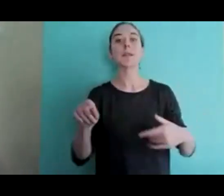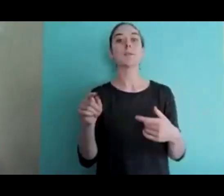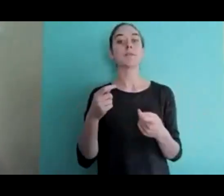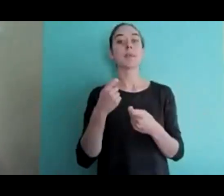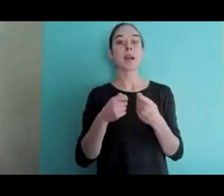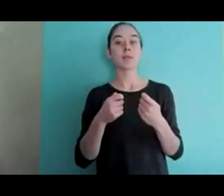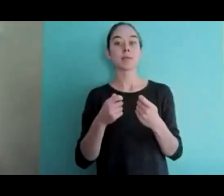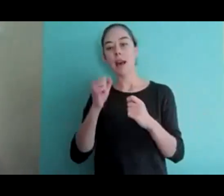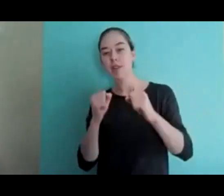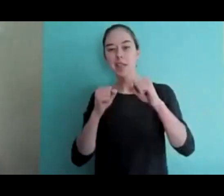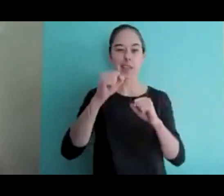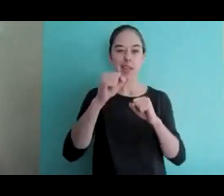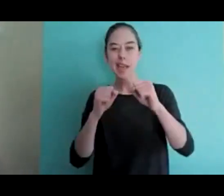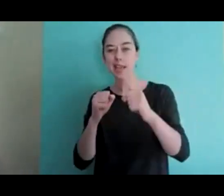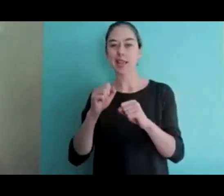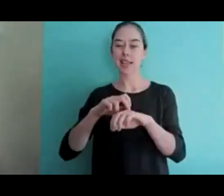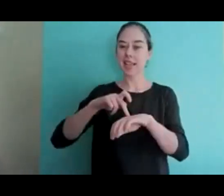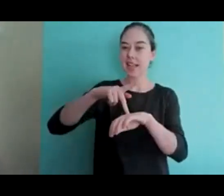little boxing, kickboxing,